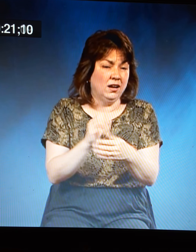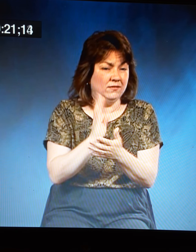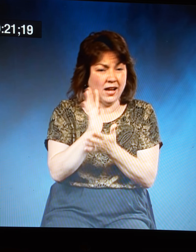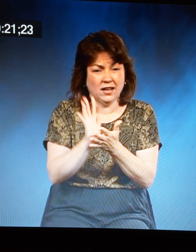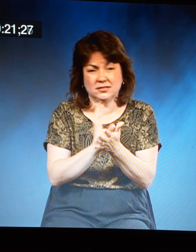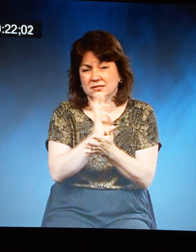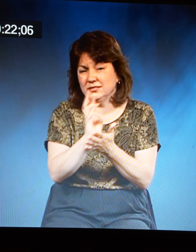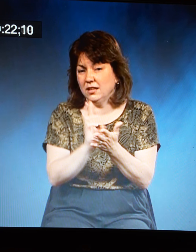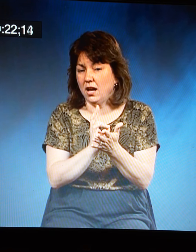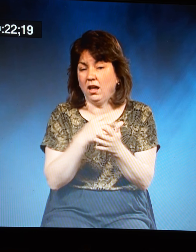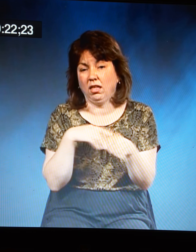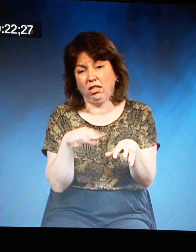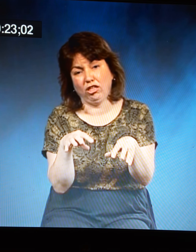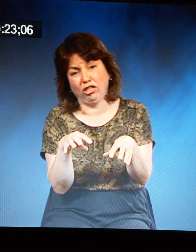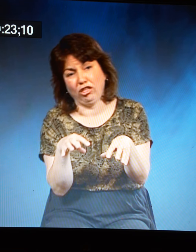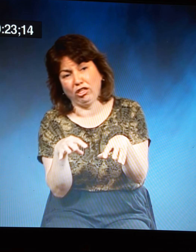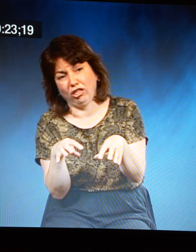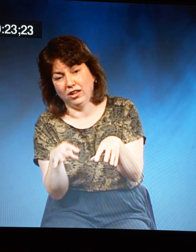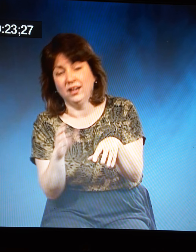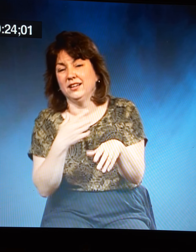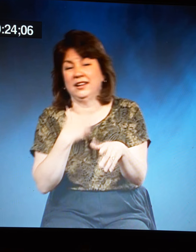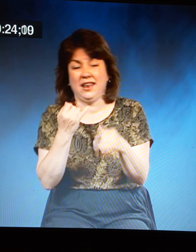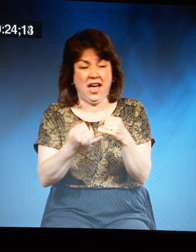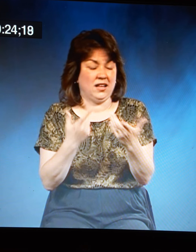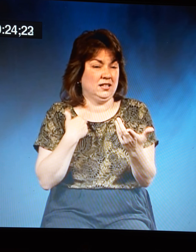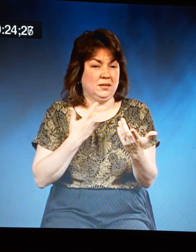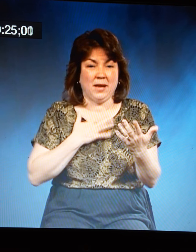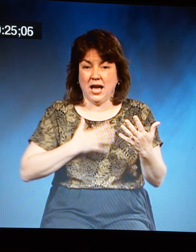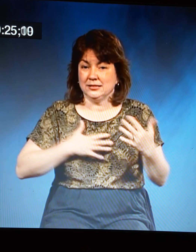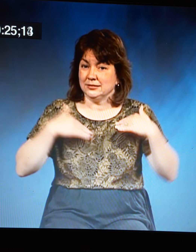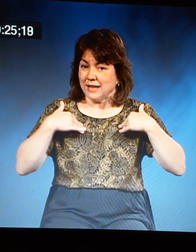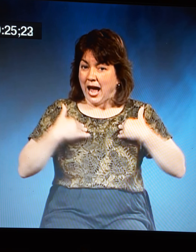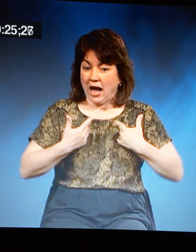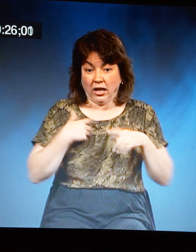Threw that idea away and stuck my hands back in ice cold water.